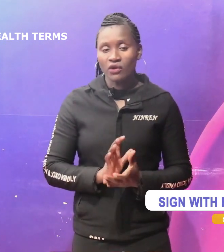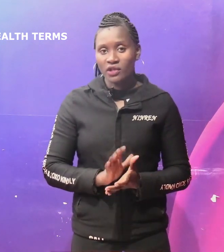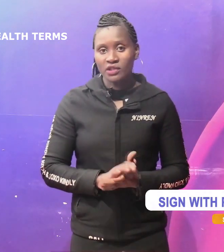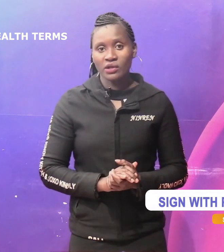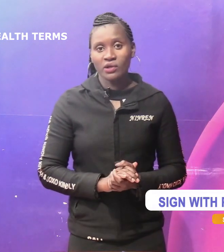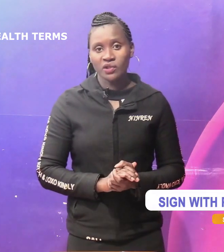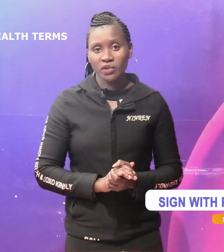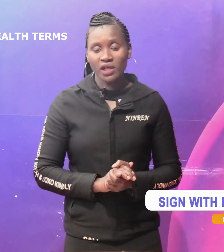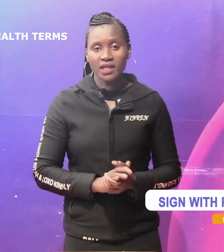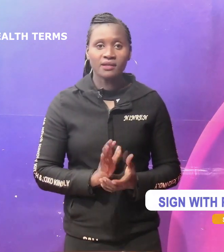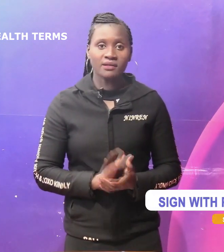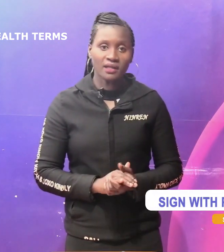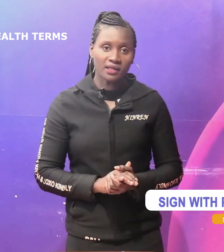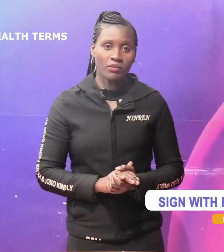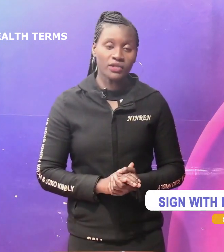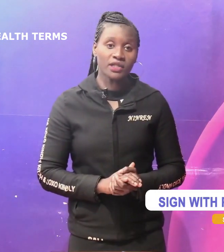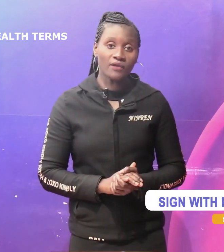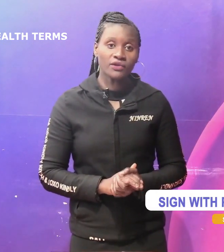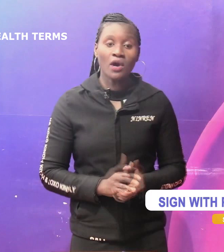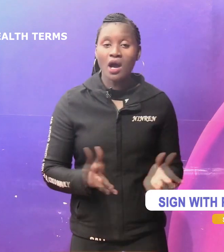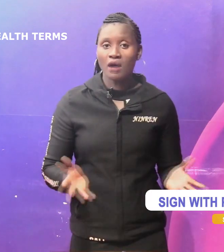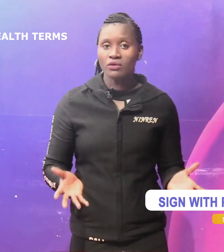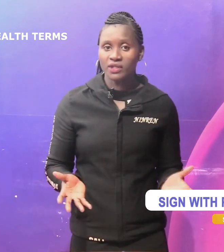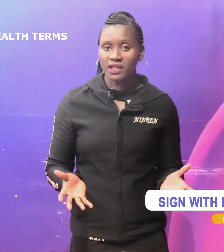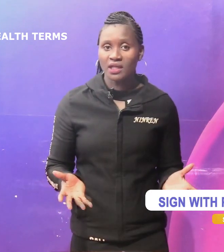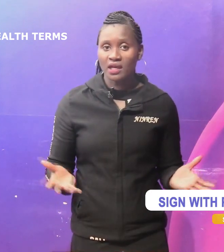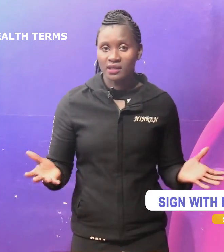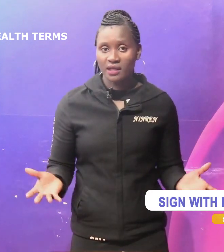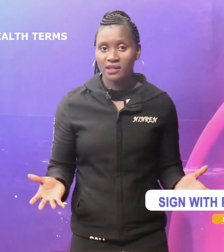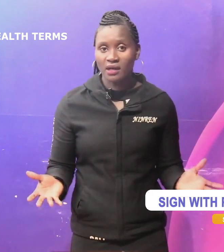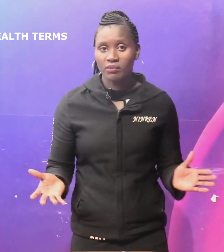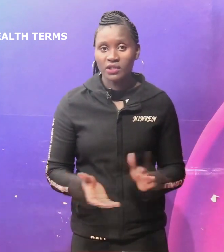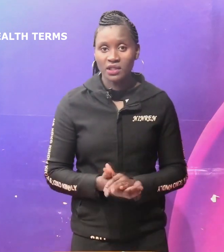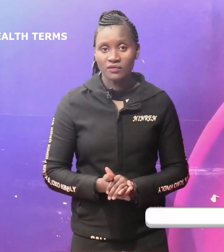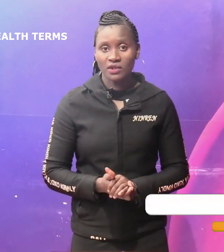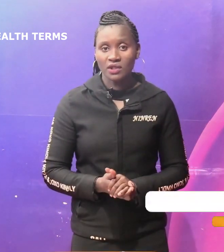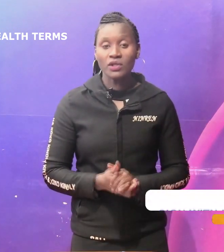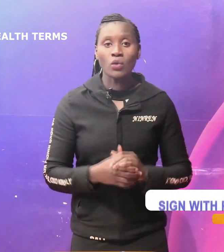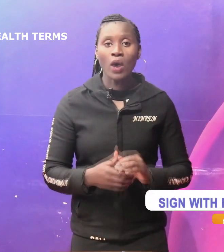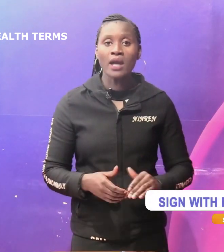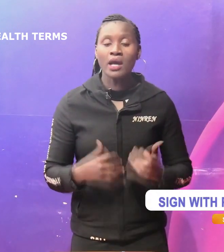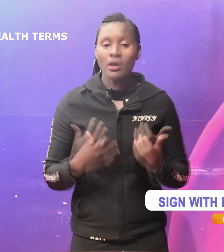the hospital and the results are positive. So how do we say results are positive? So the word